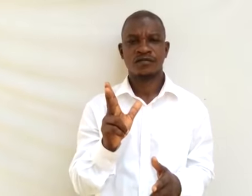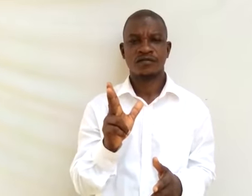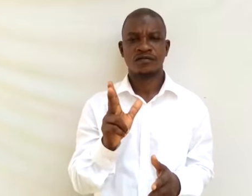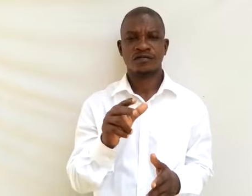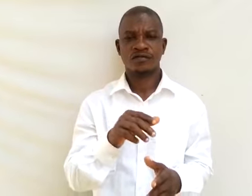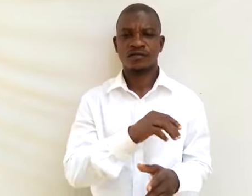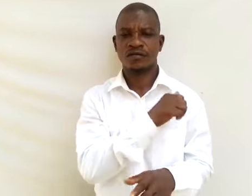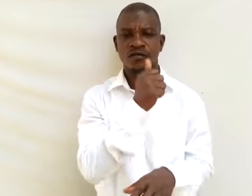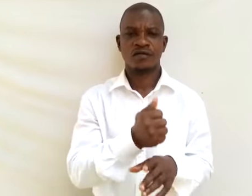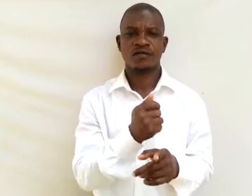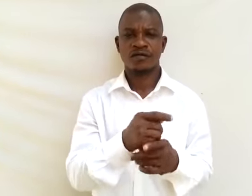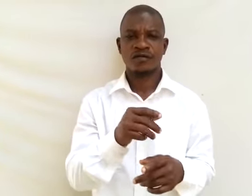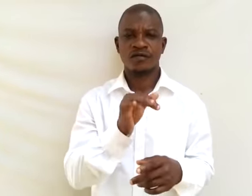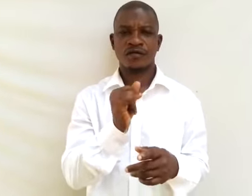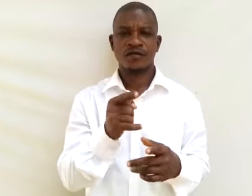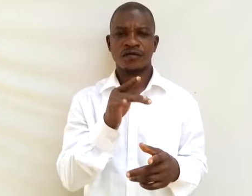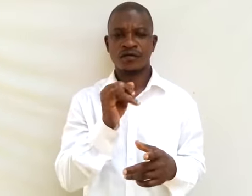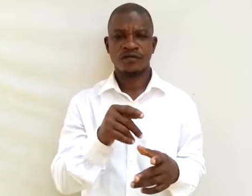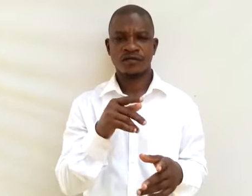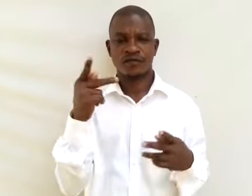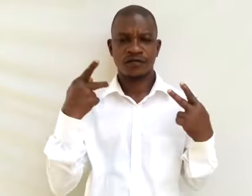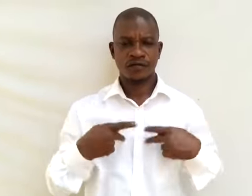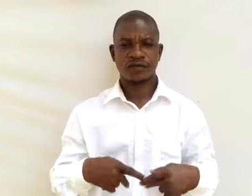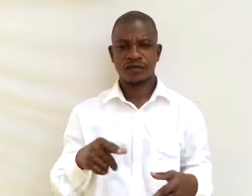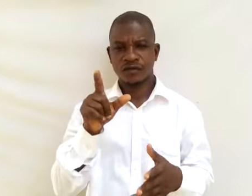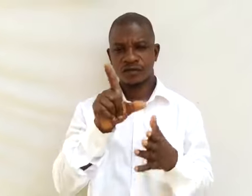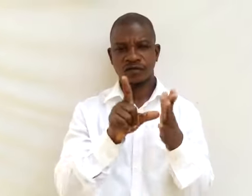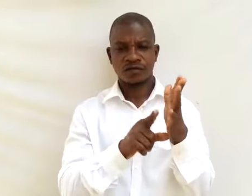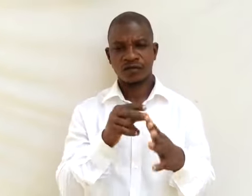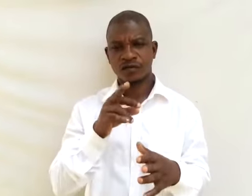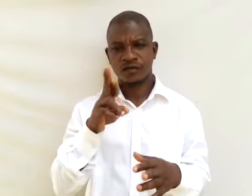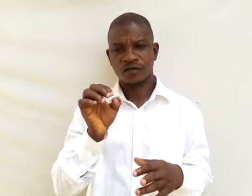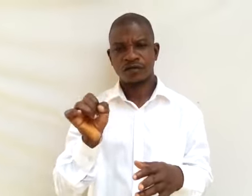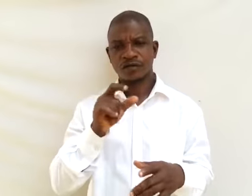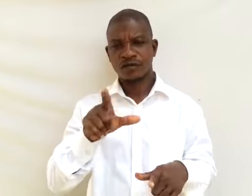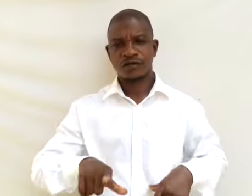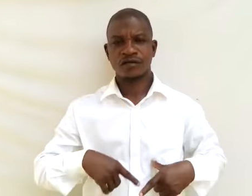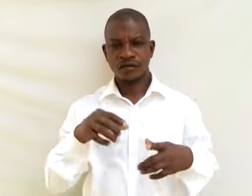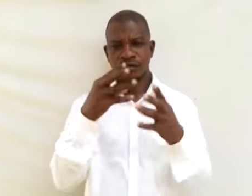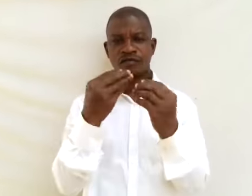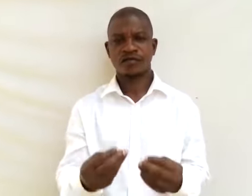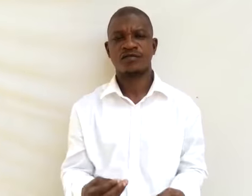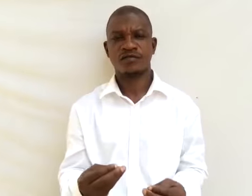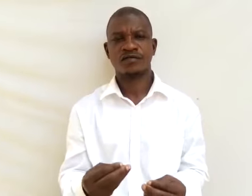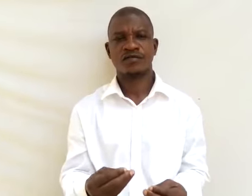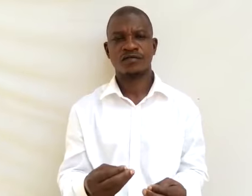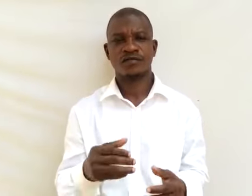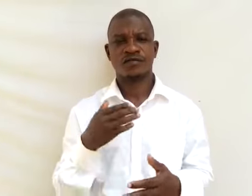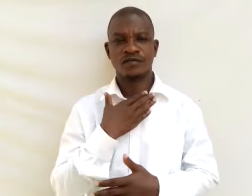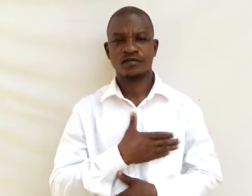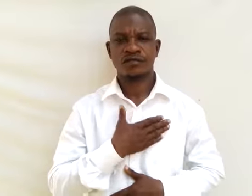Apply variations to physical laws and real-life solution. Enjoy the